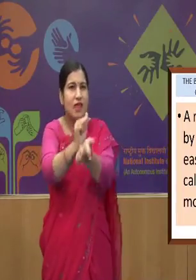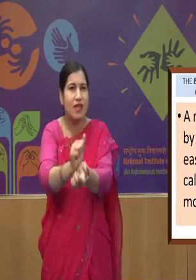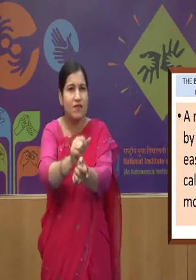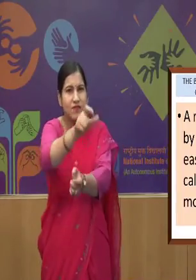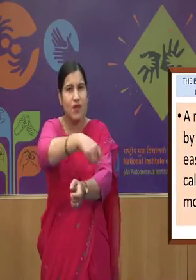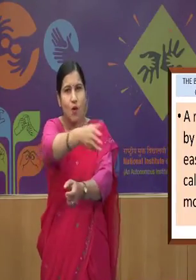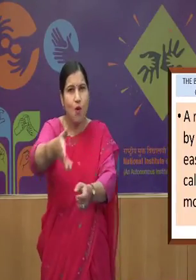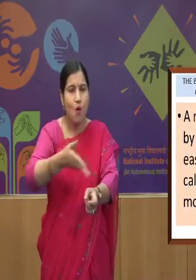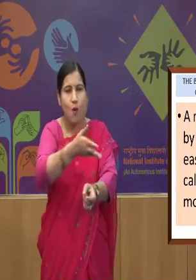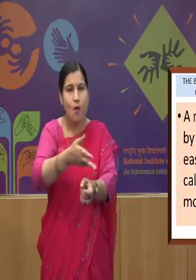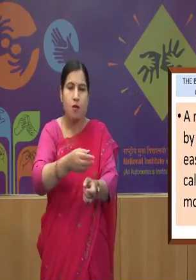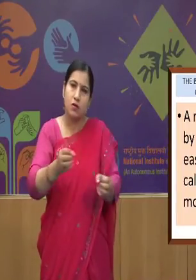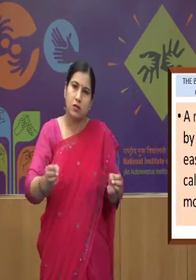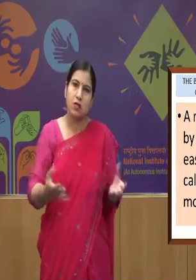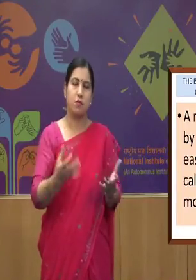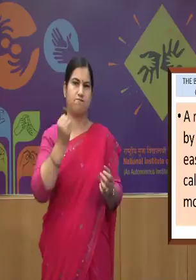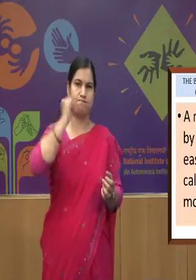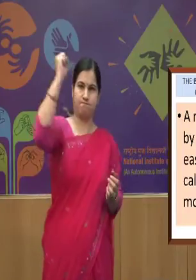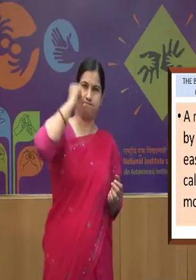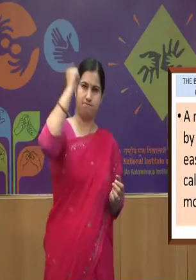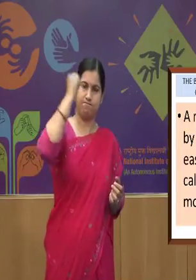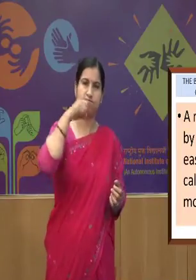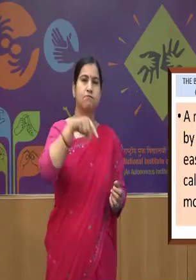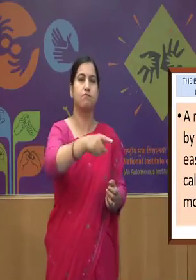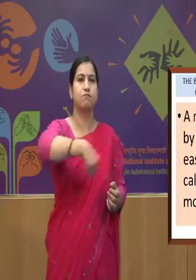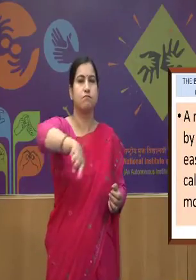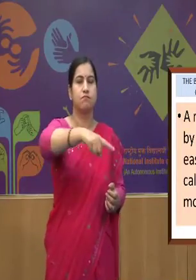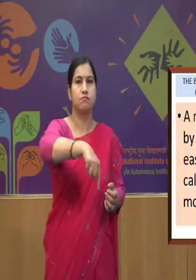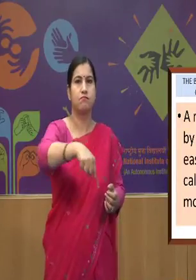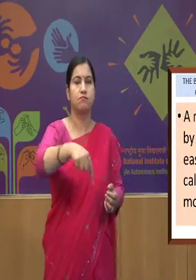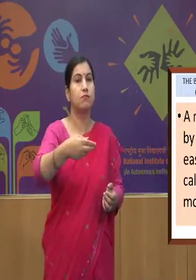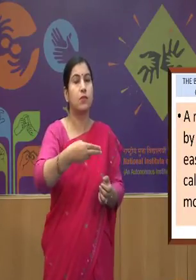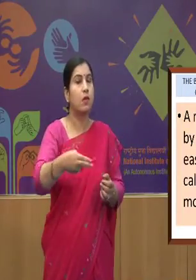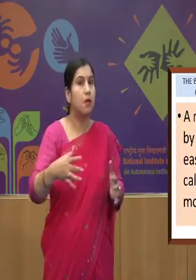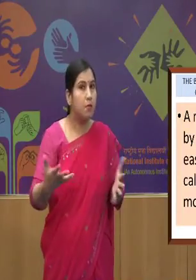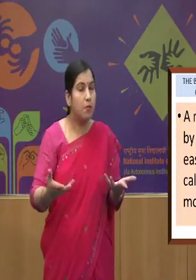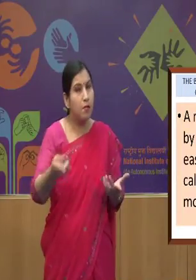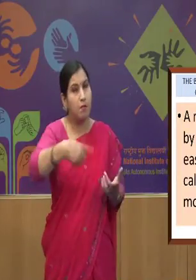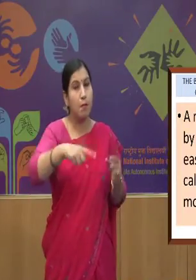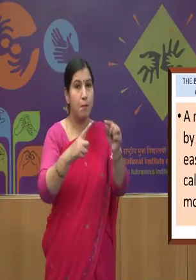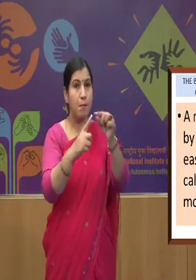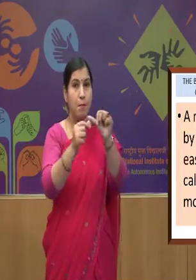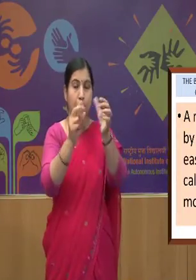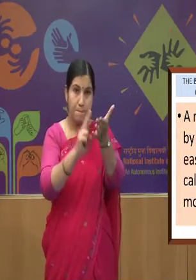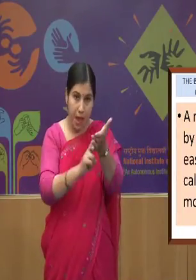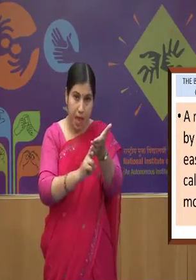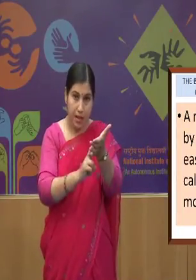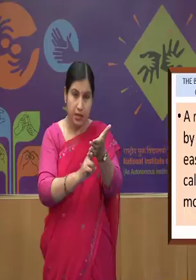these East European countries called as the Pan-Slav